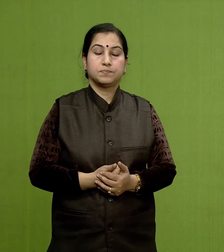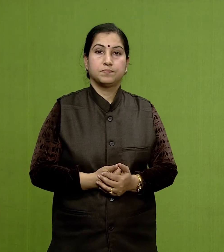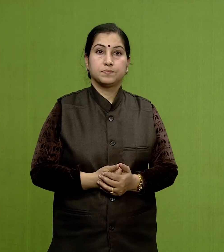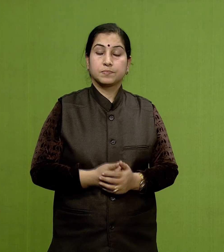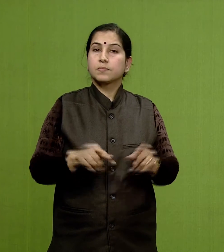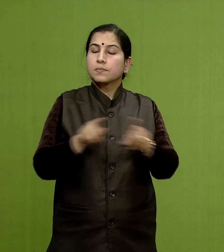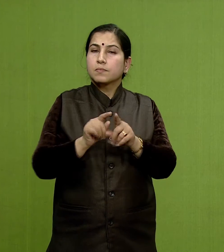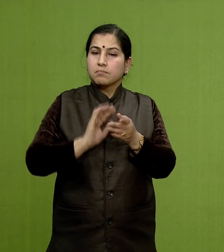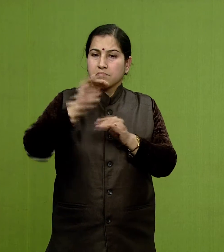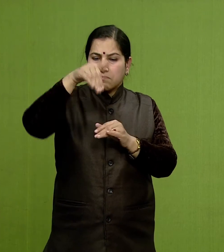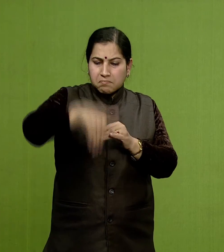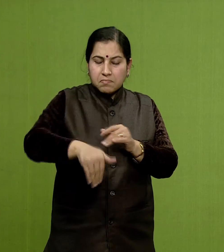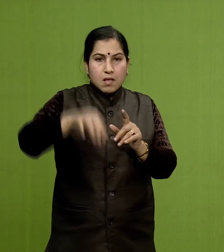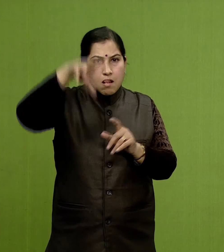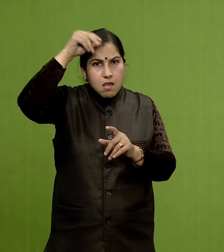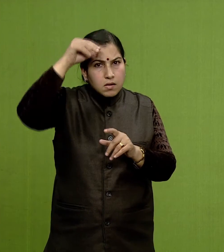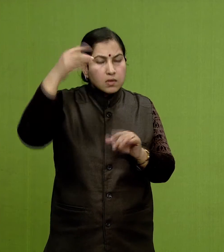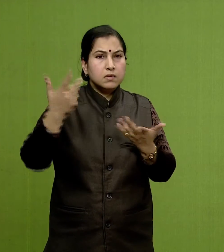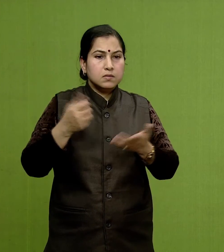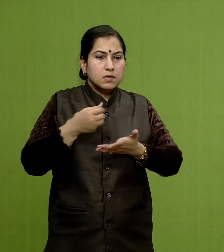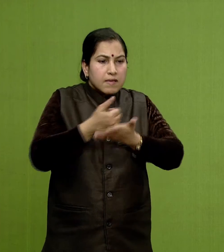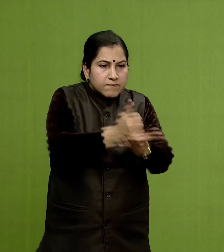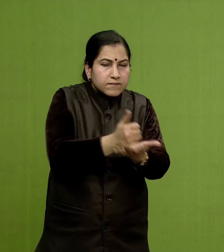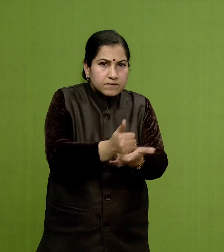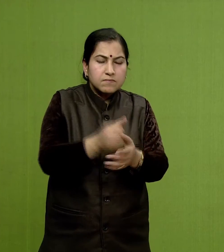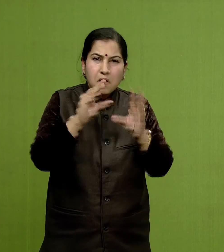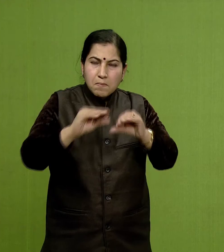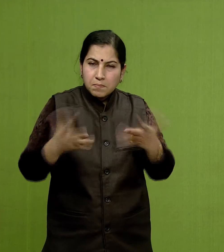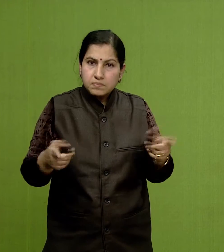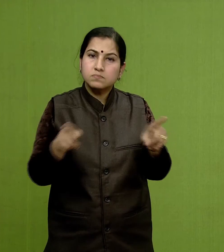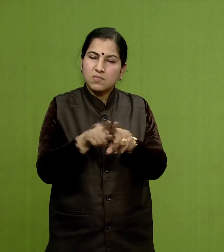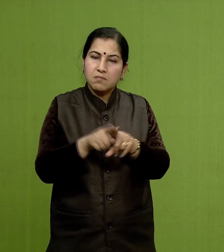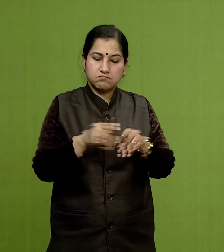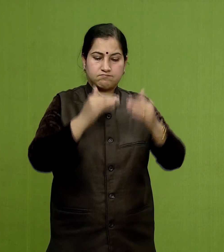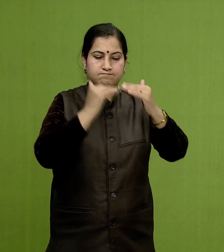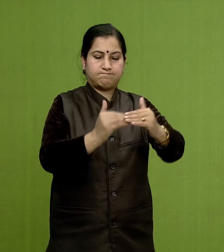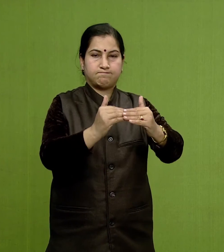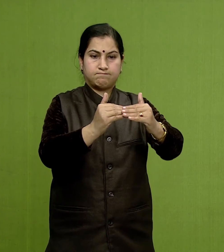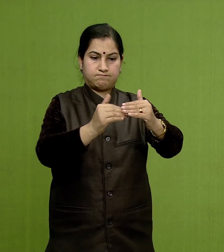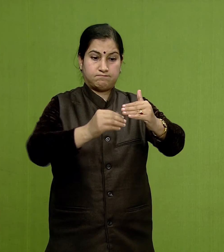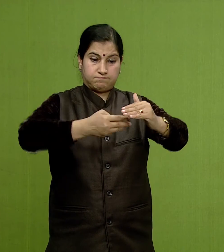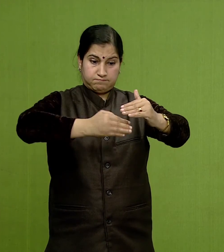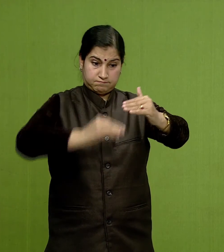deprivation of learning opportunities also limits development.